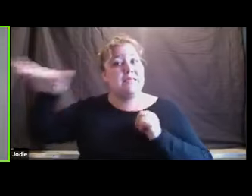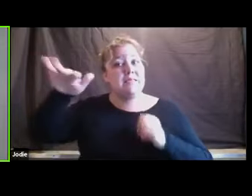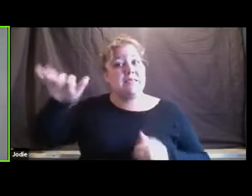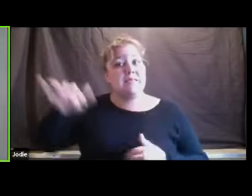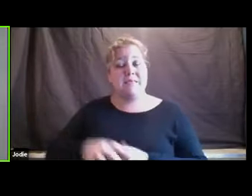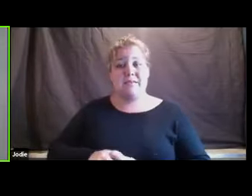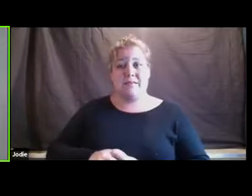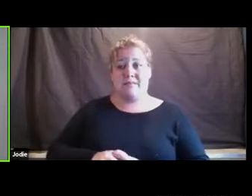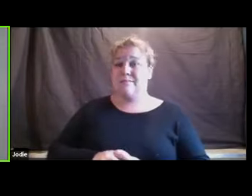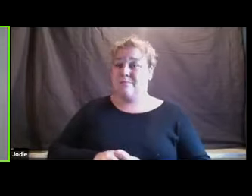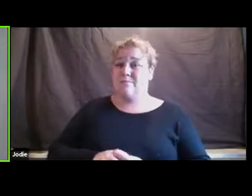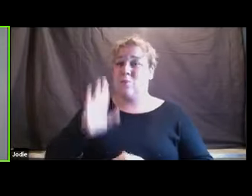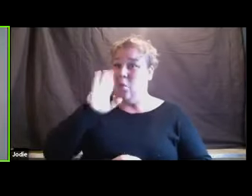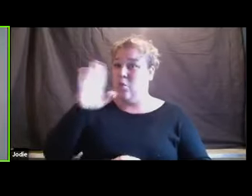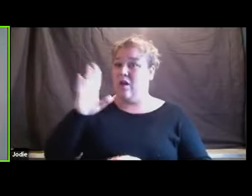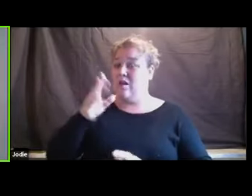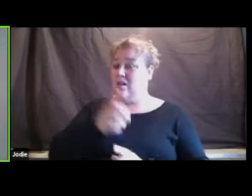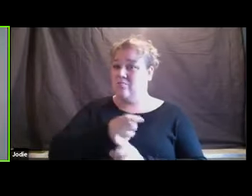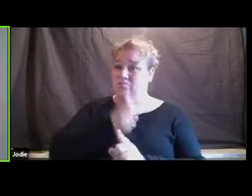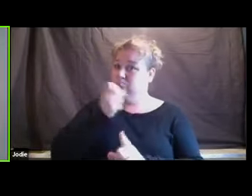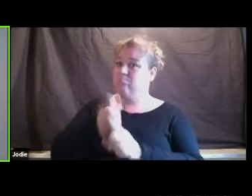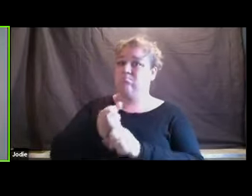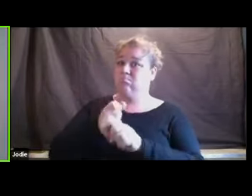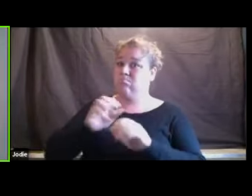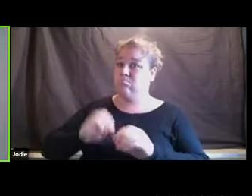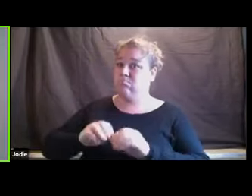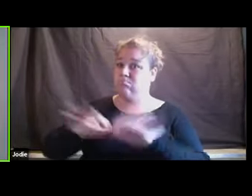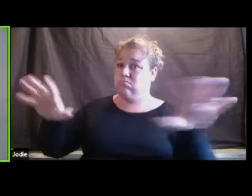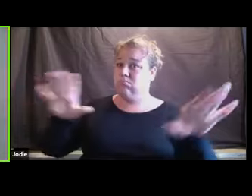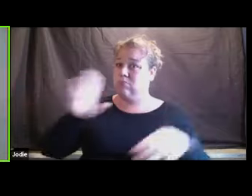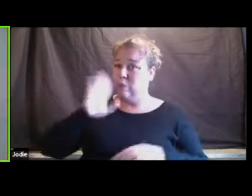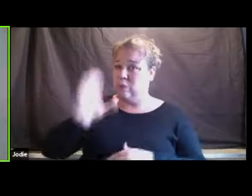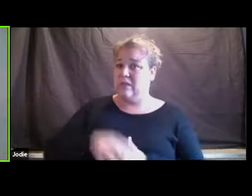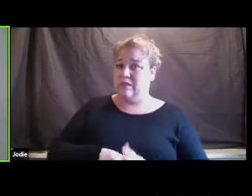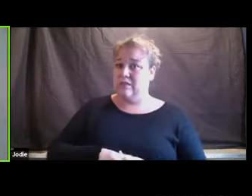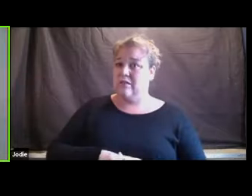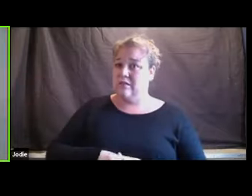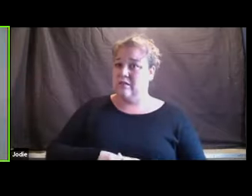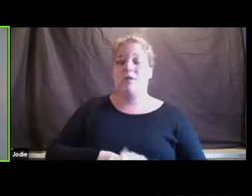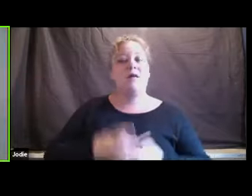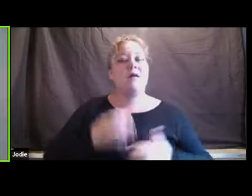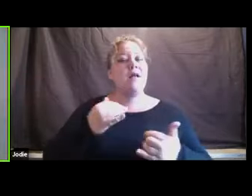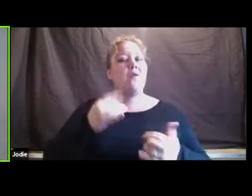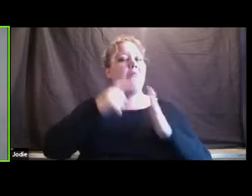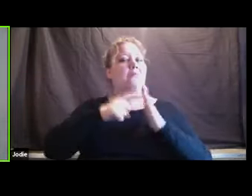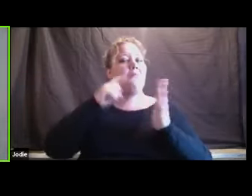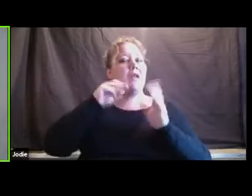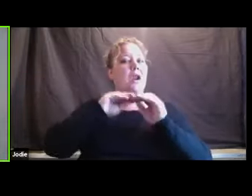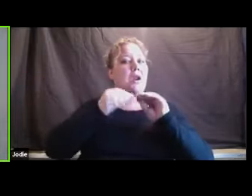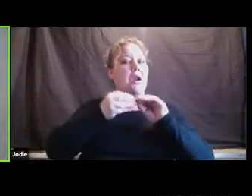much more significant impact even than we're having right now. Cases are an early indicator of the virus being present in the